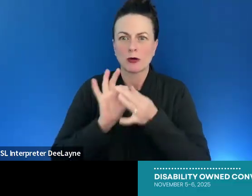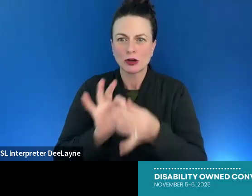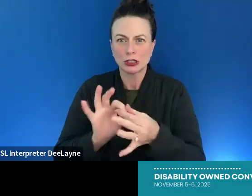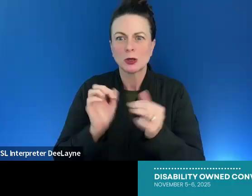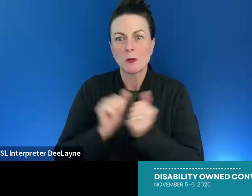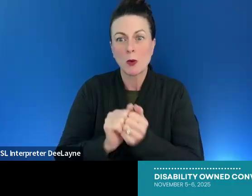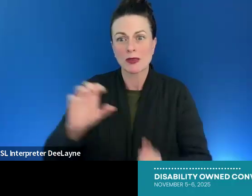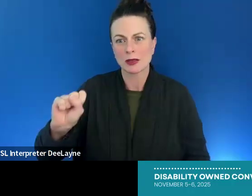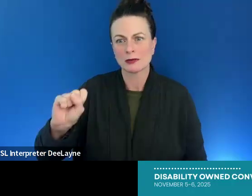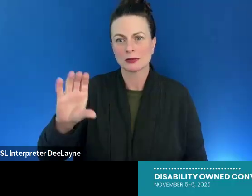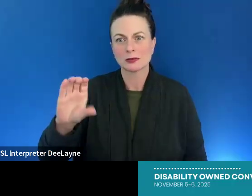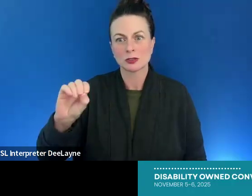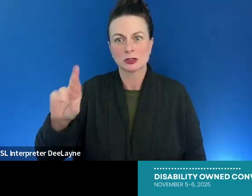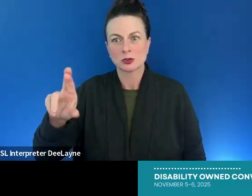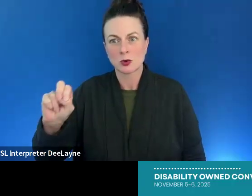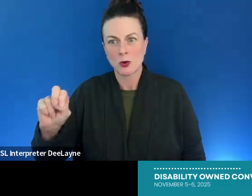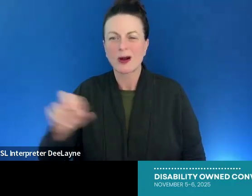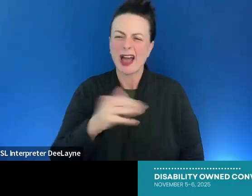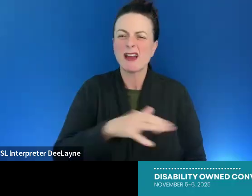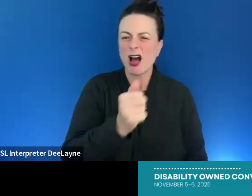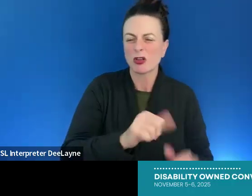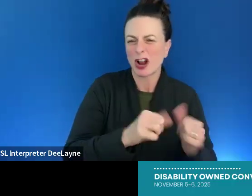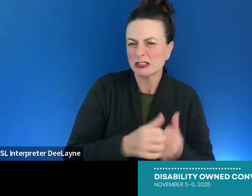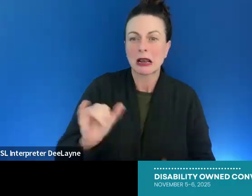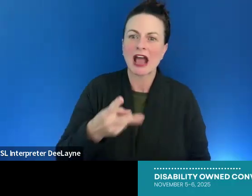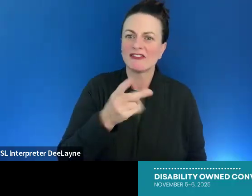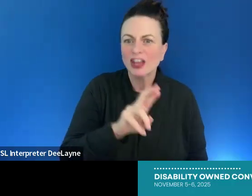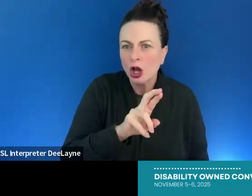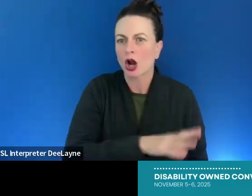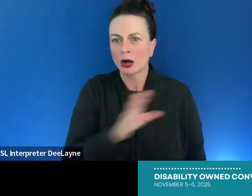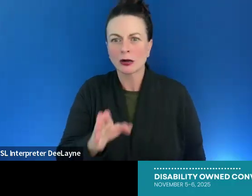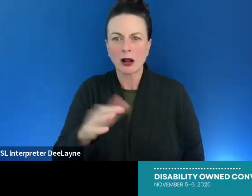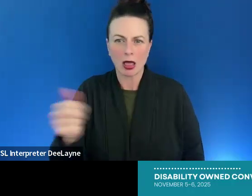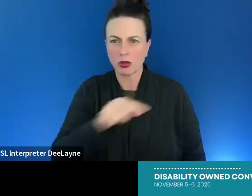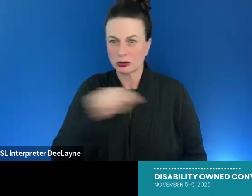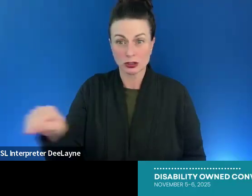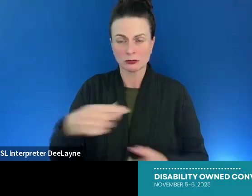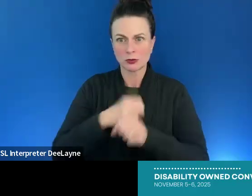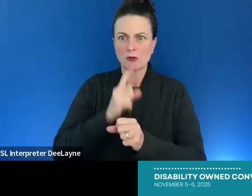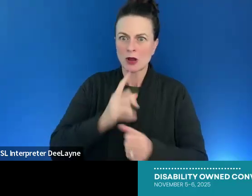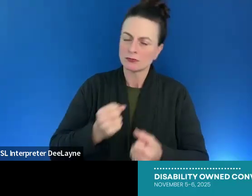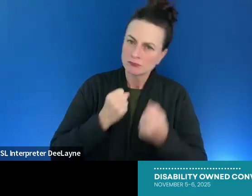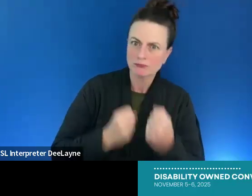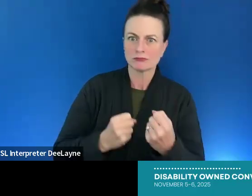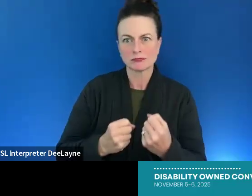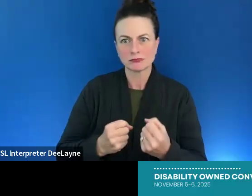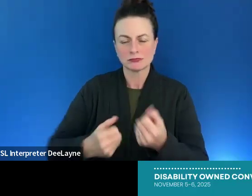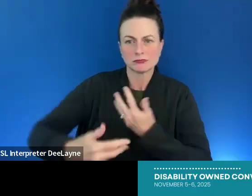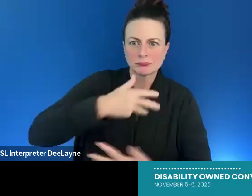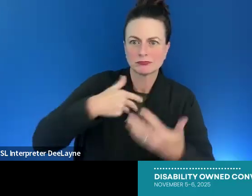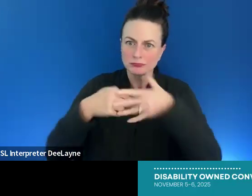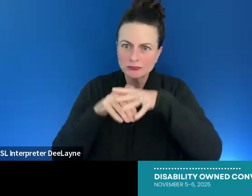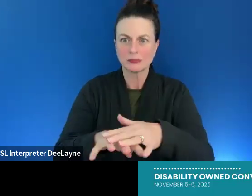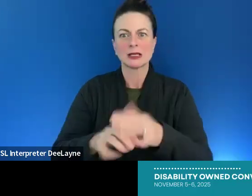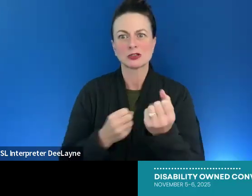relationship with SCORE and other agencies like Vocational Rehabilitation and others to create a really strong integrated